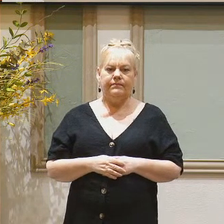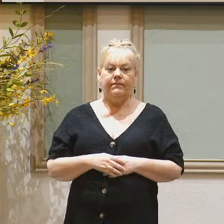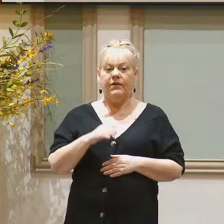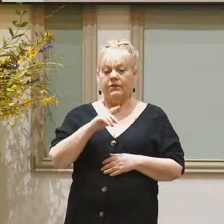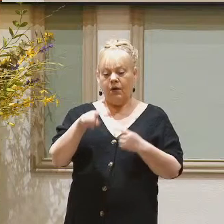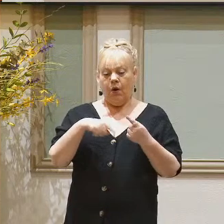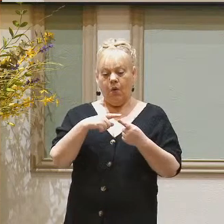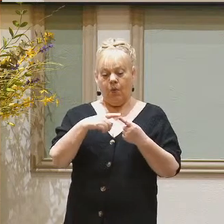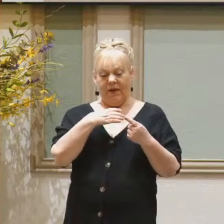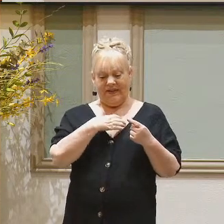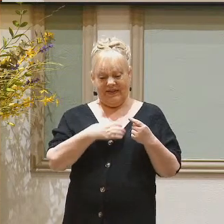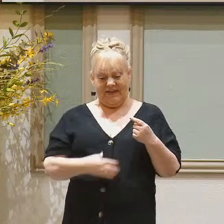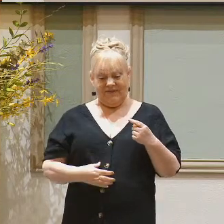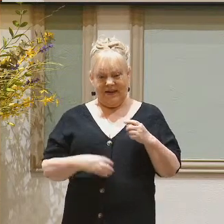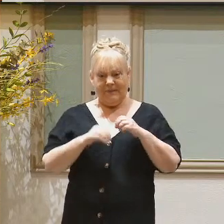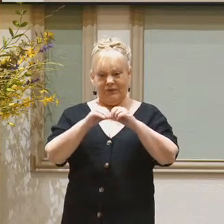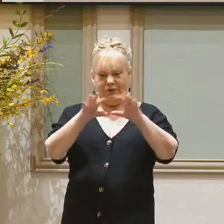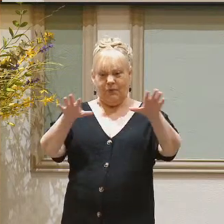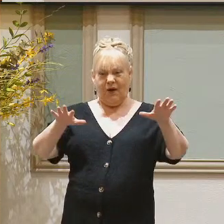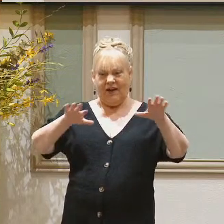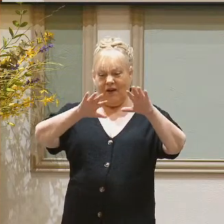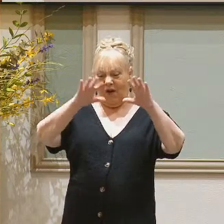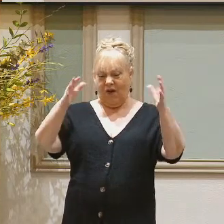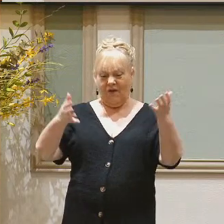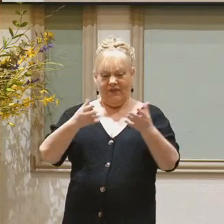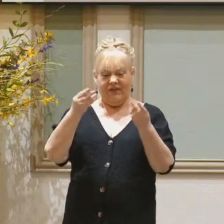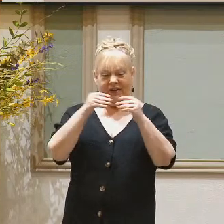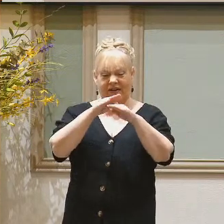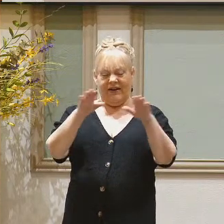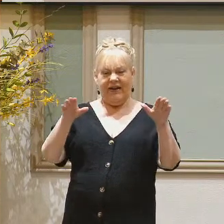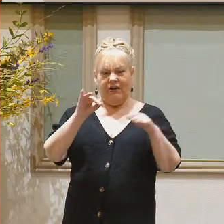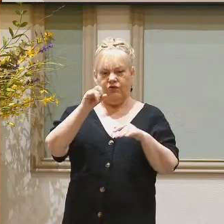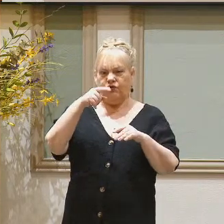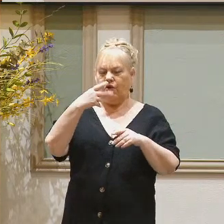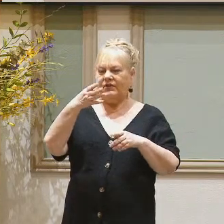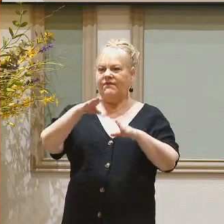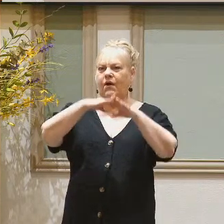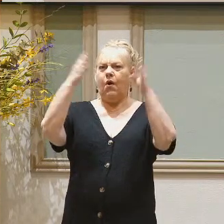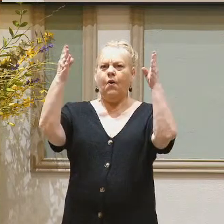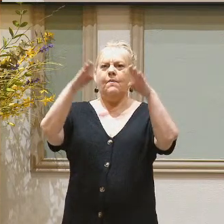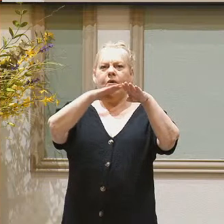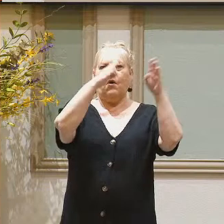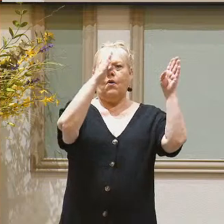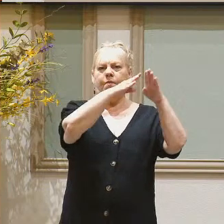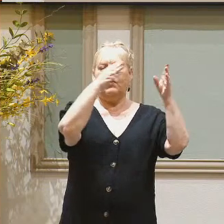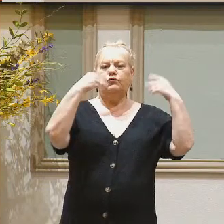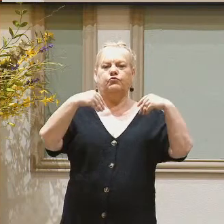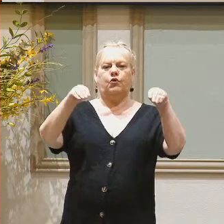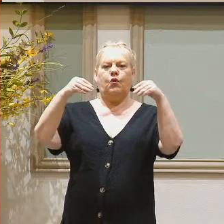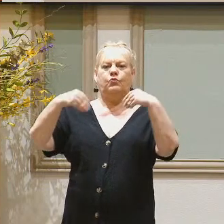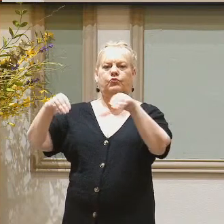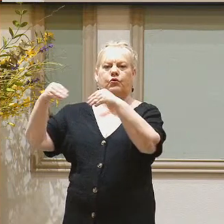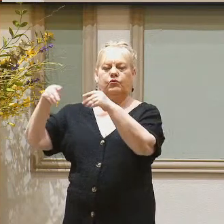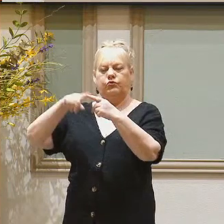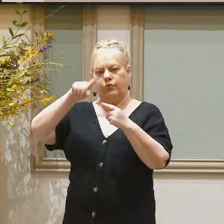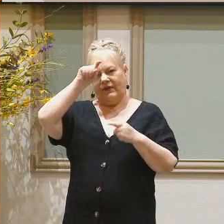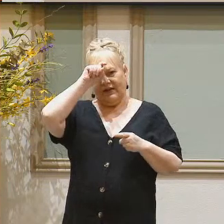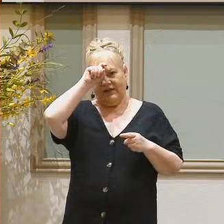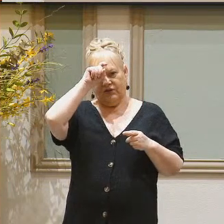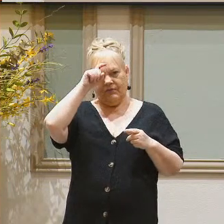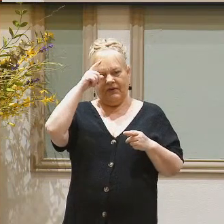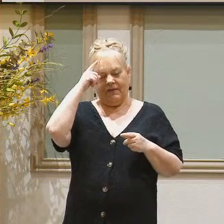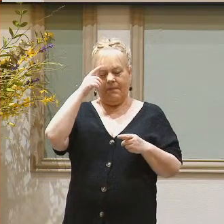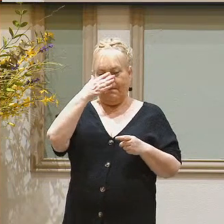So when the famine had spread over all the land, Joseph opened all the storehouses and sold to the Egyptians, for the famine